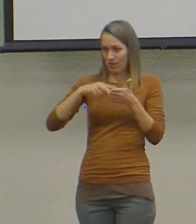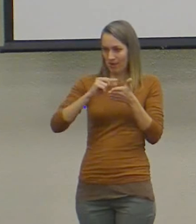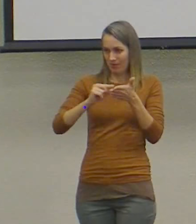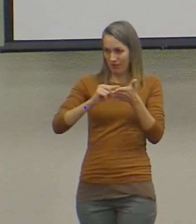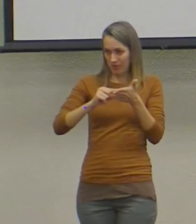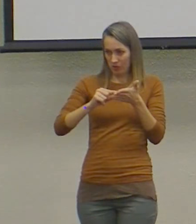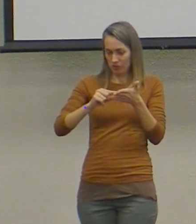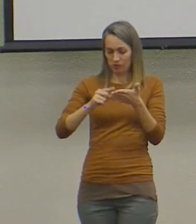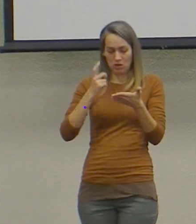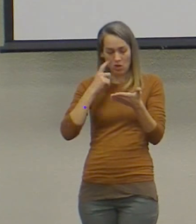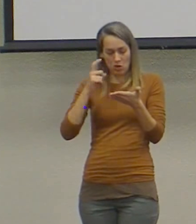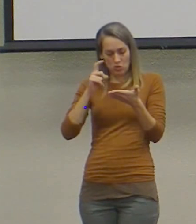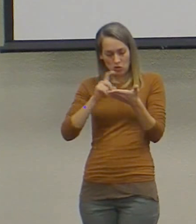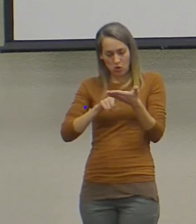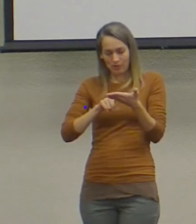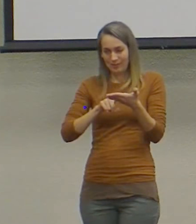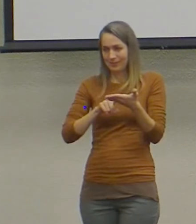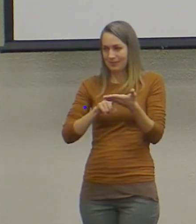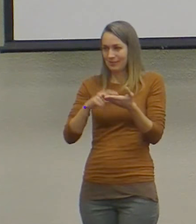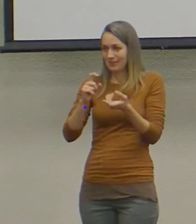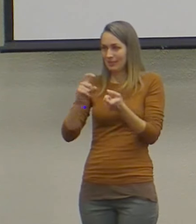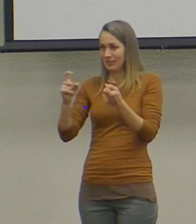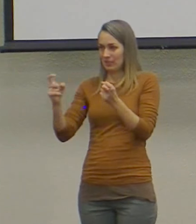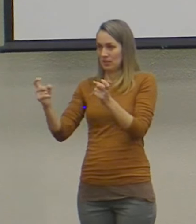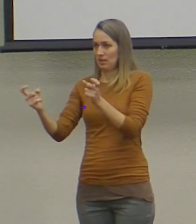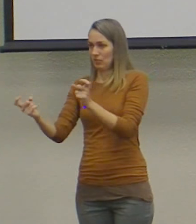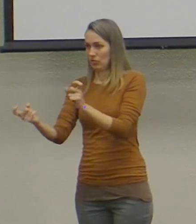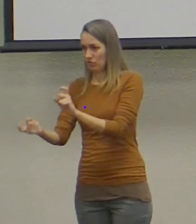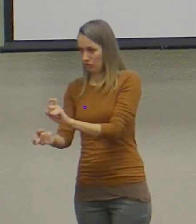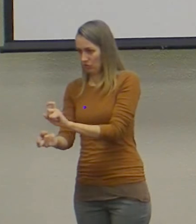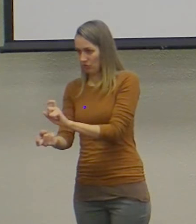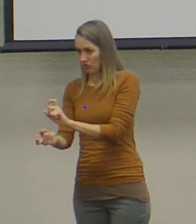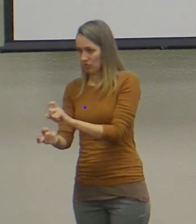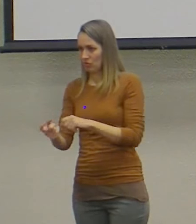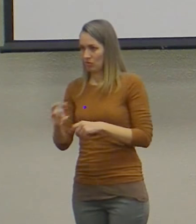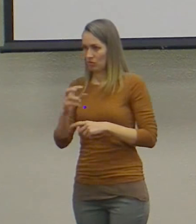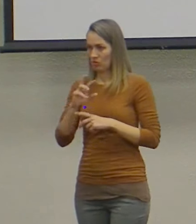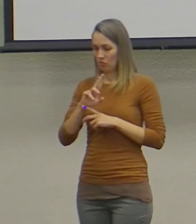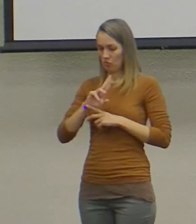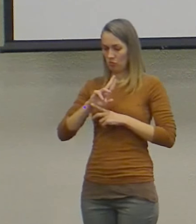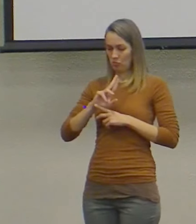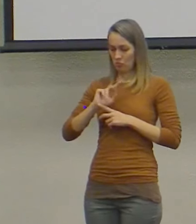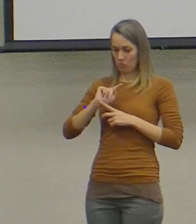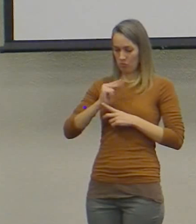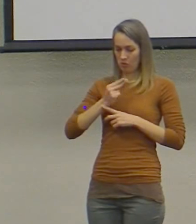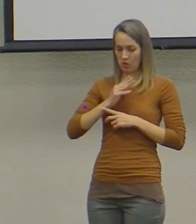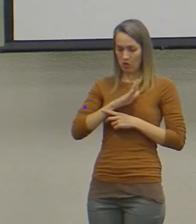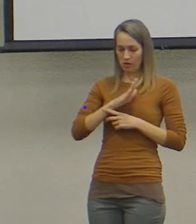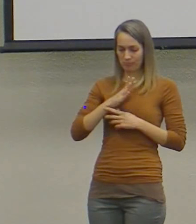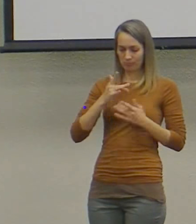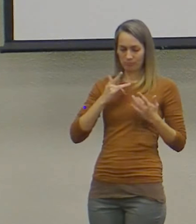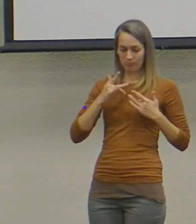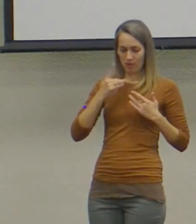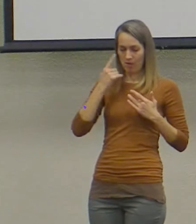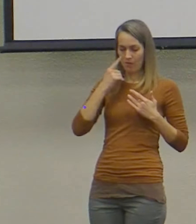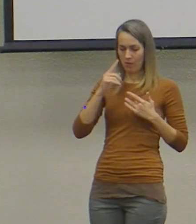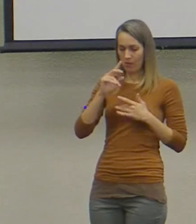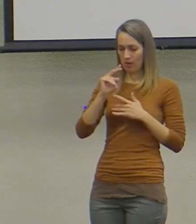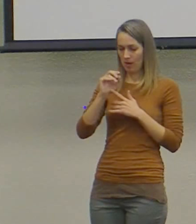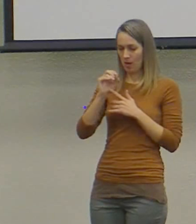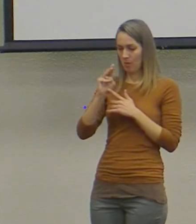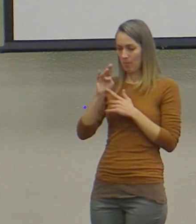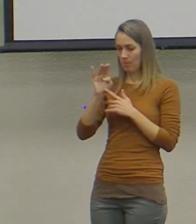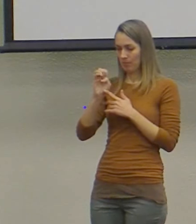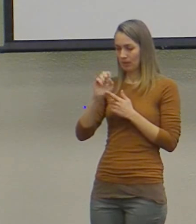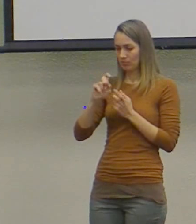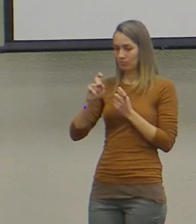notice the transformational effect of Ruth's care for Naomi. And notice how